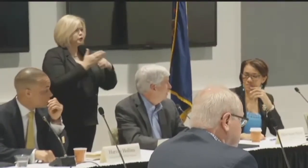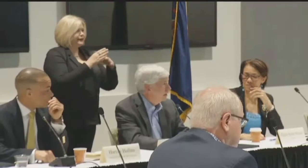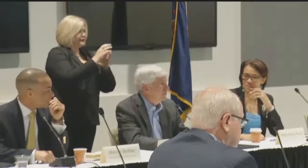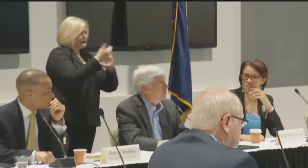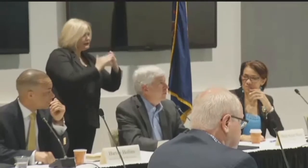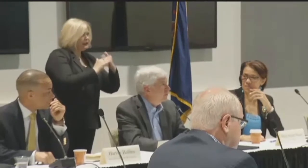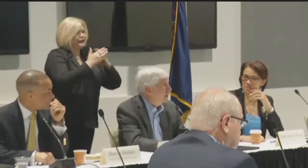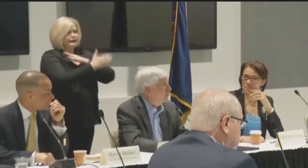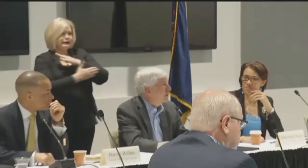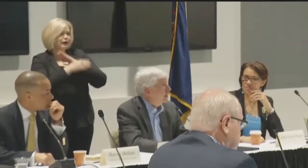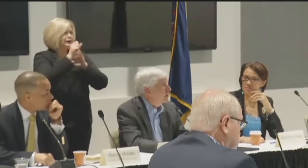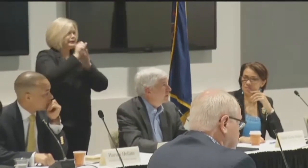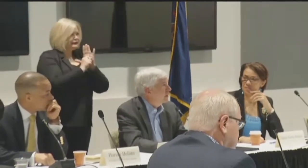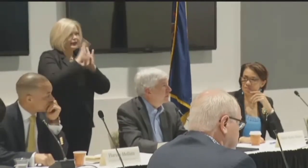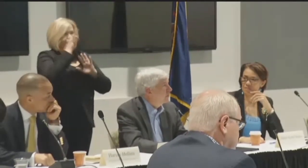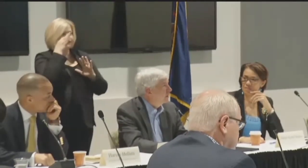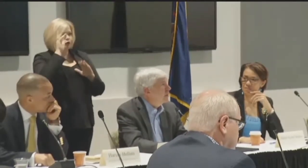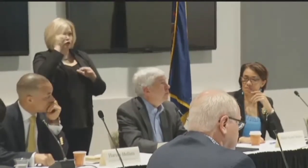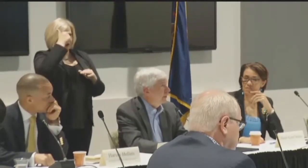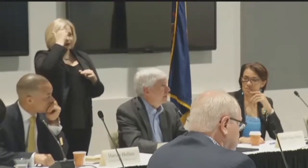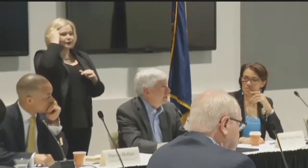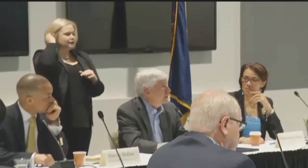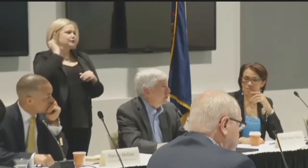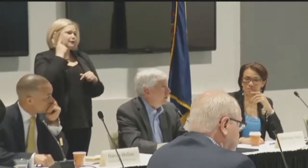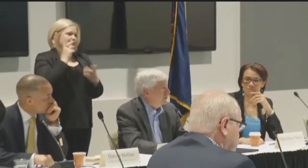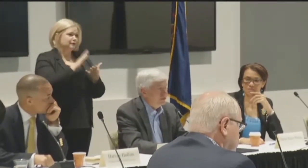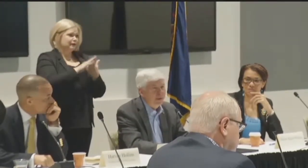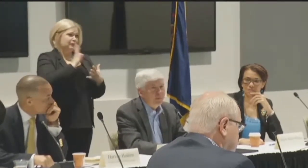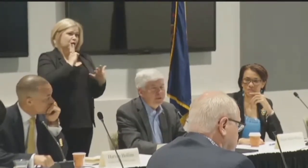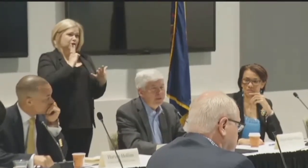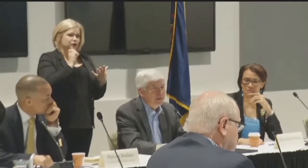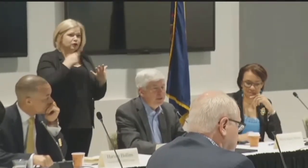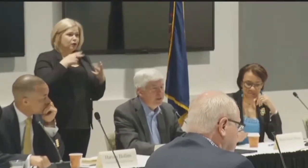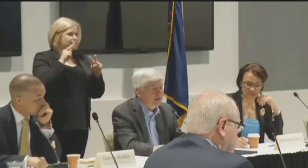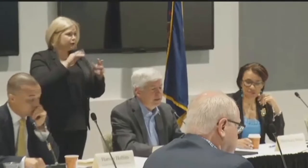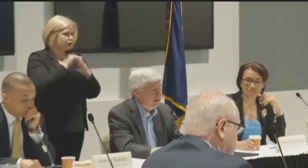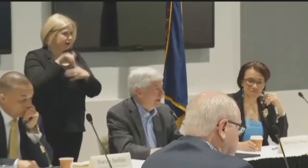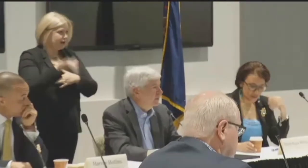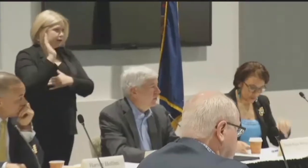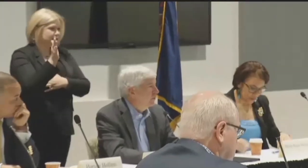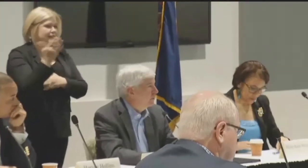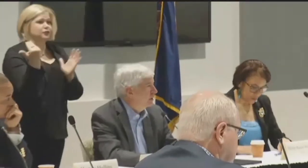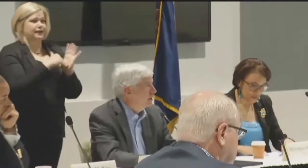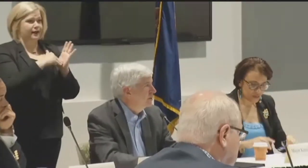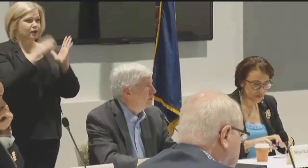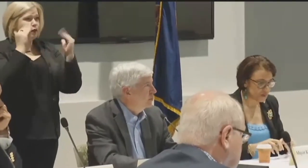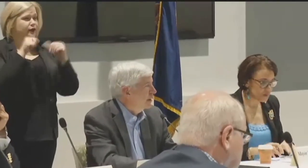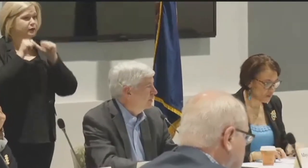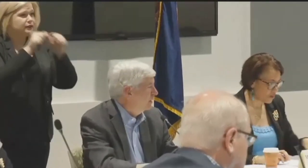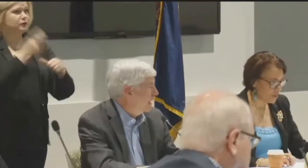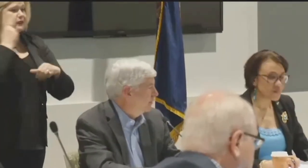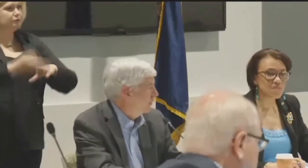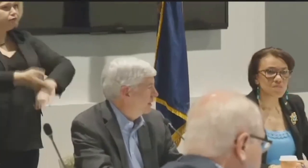state, federal government, and legal. So I look forward to that presentation, and again, hopefully we continue to see